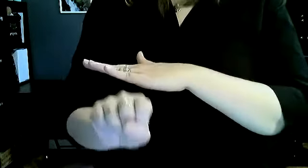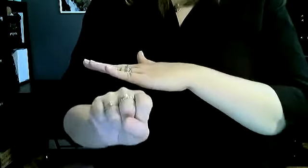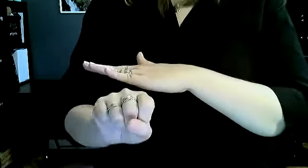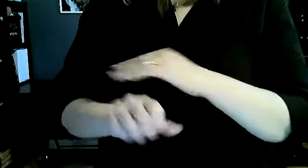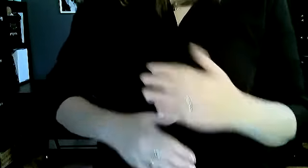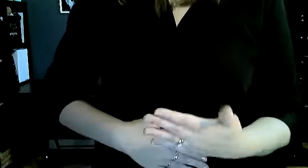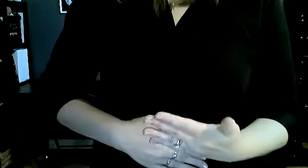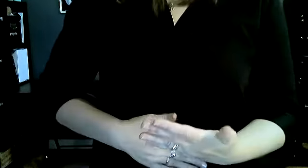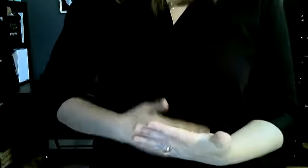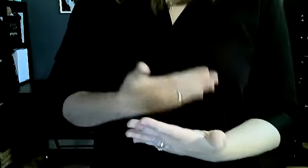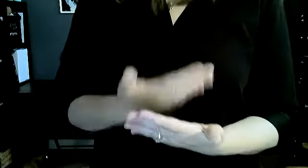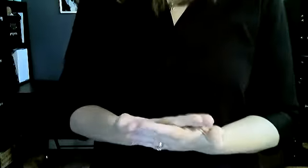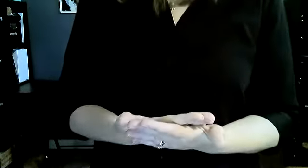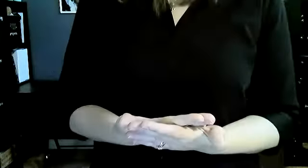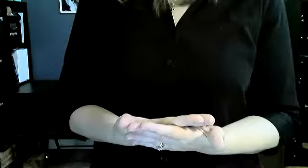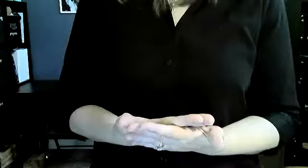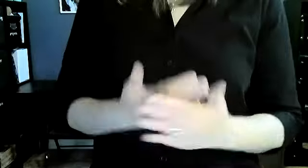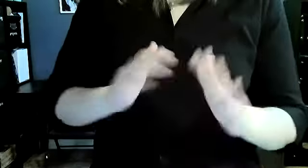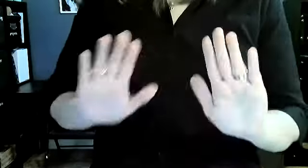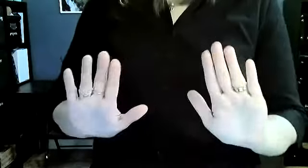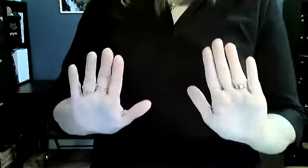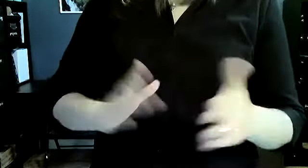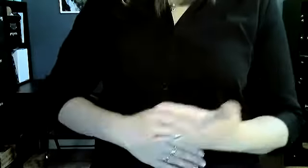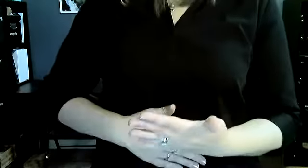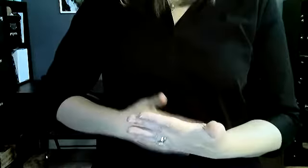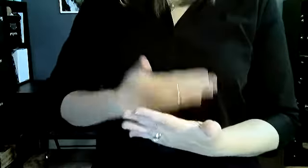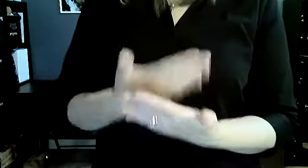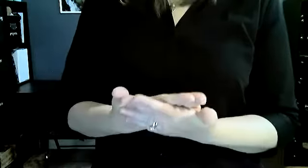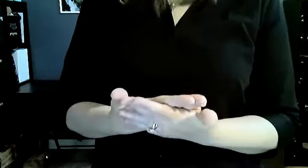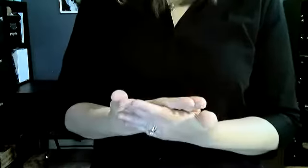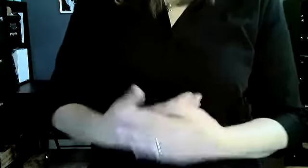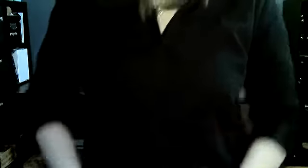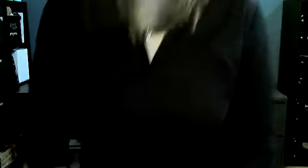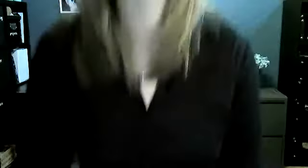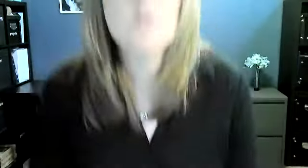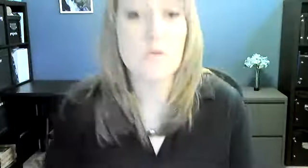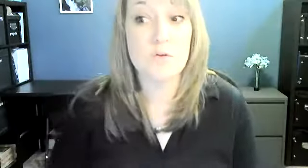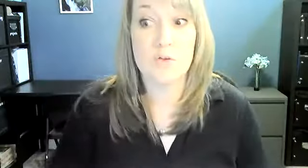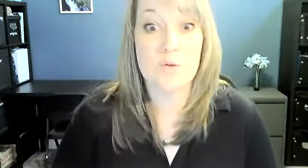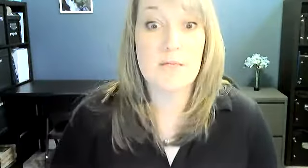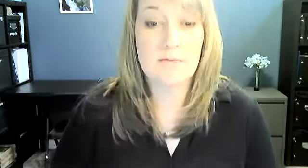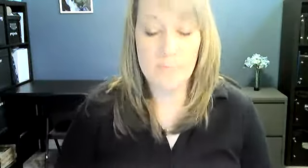Born or born with two flat hands. Okay, so those are the two ways for